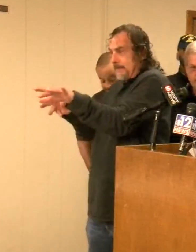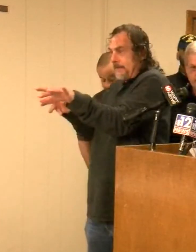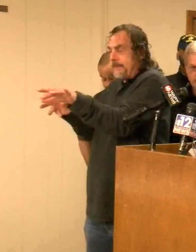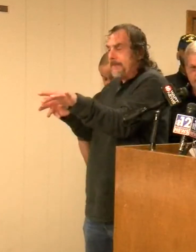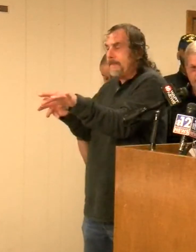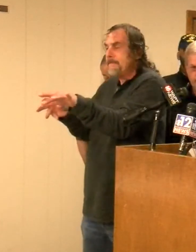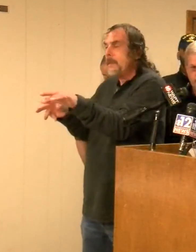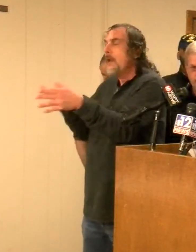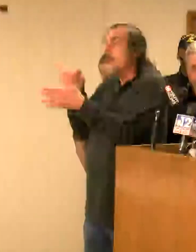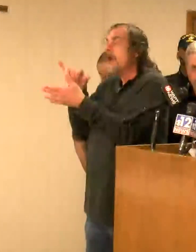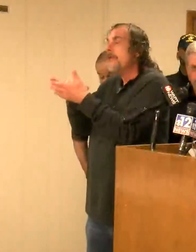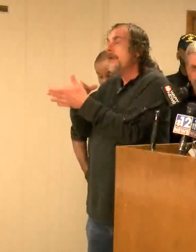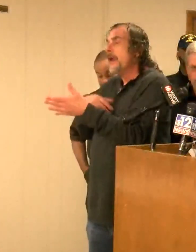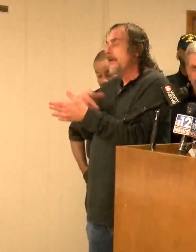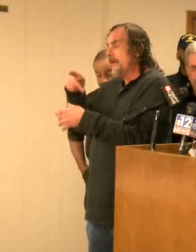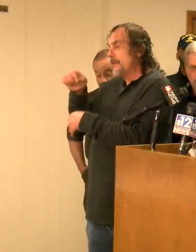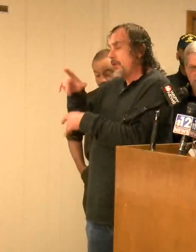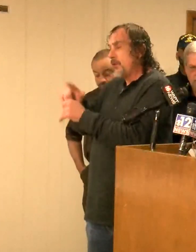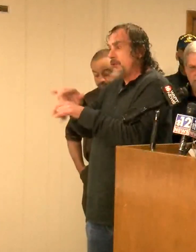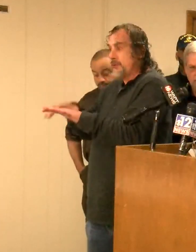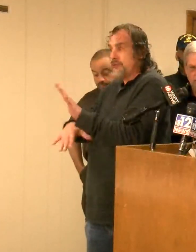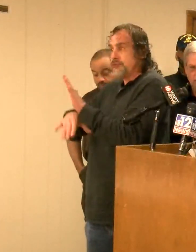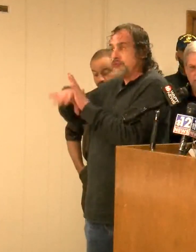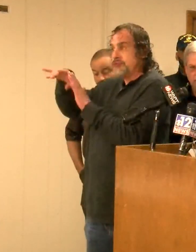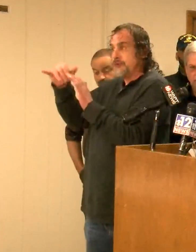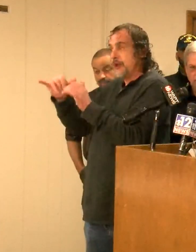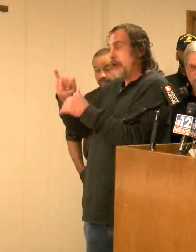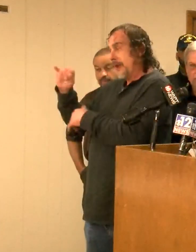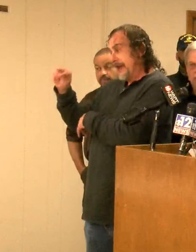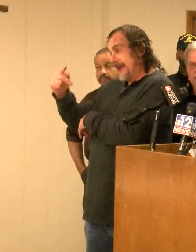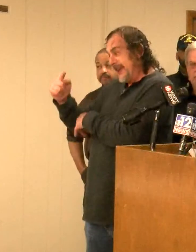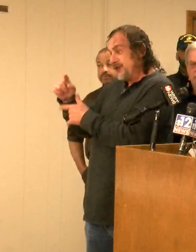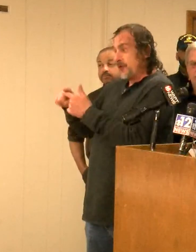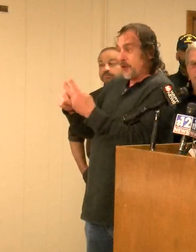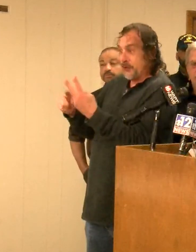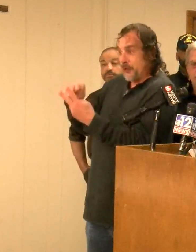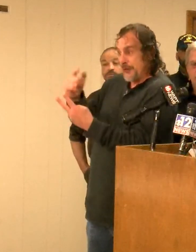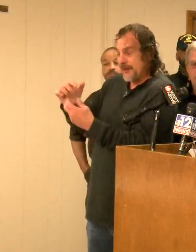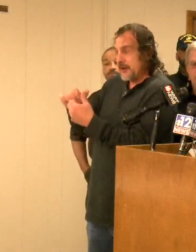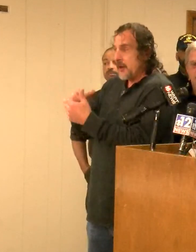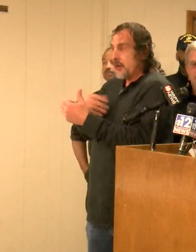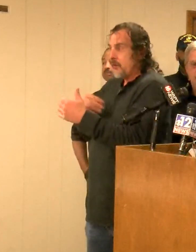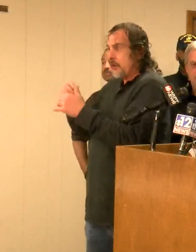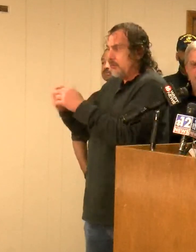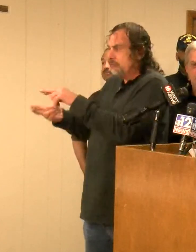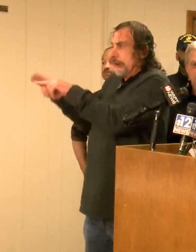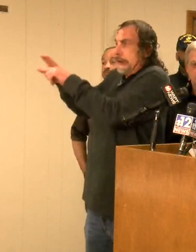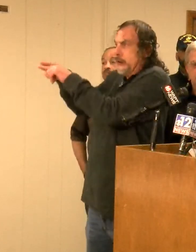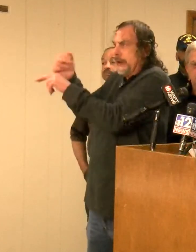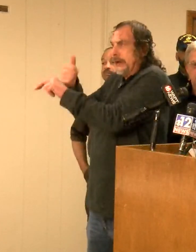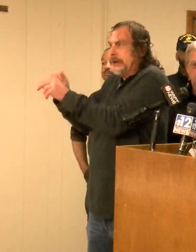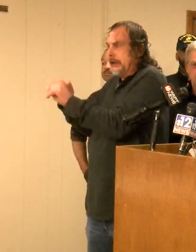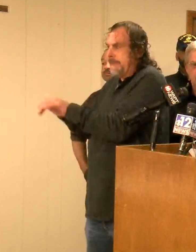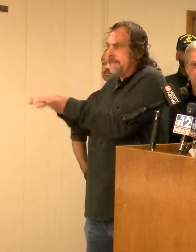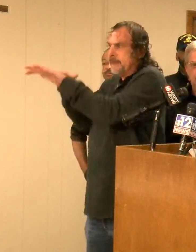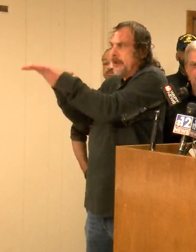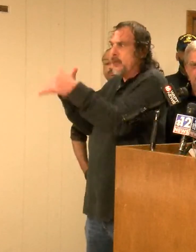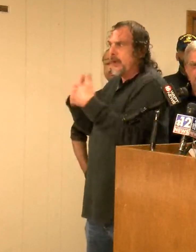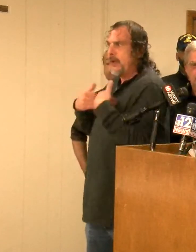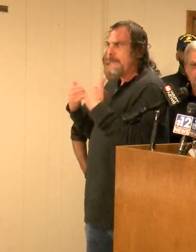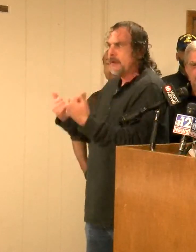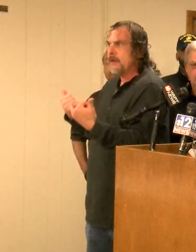rainfall, thus causing the Pearl to rise. So an inch or two of rainfall will, of course, exacerbate any ongoing flooding